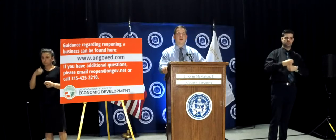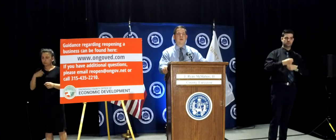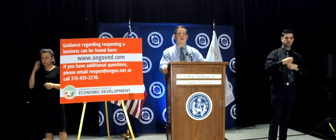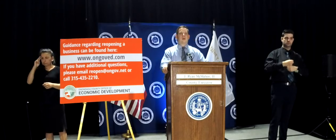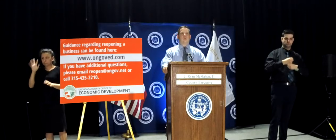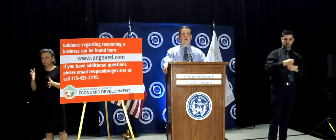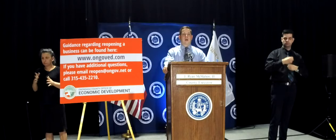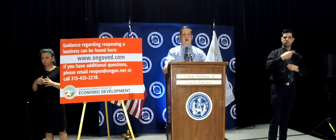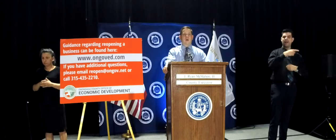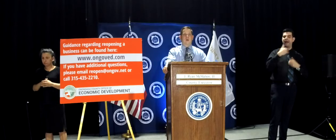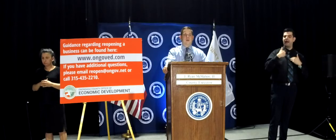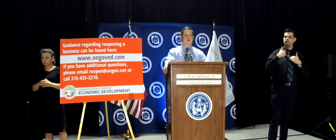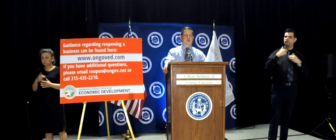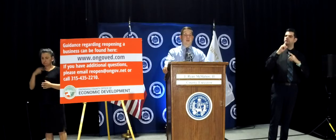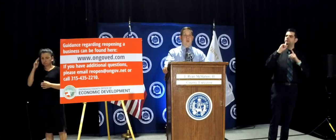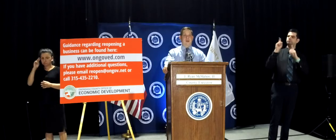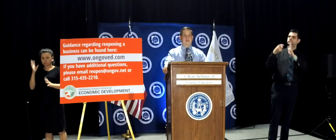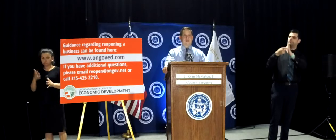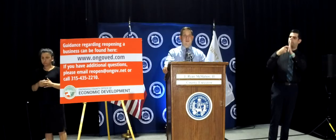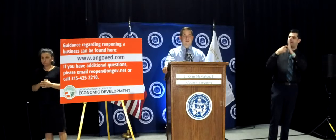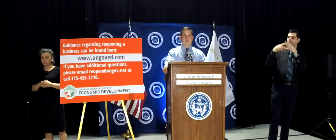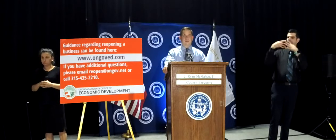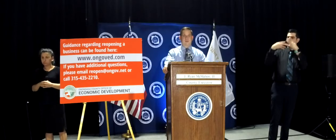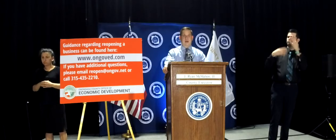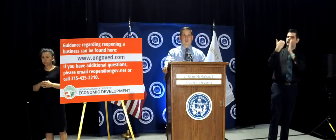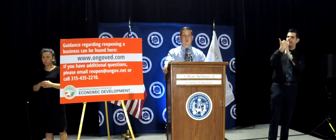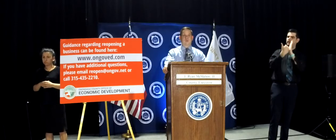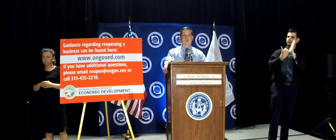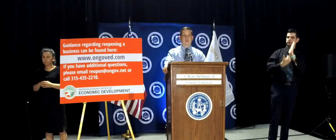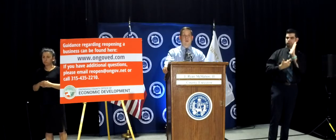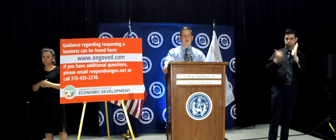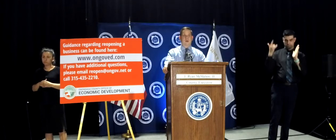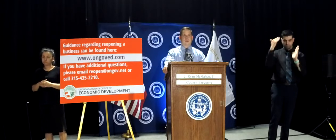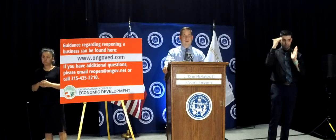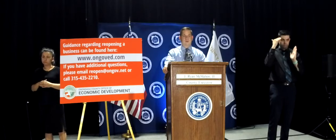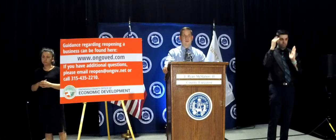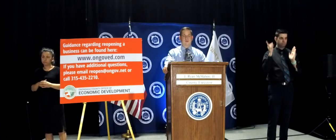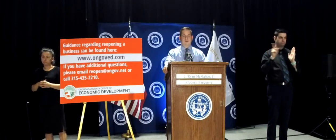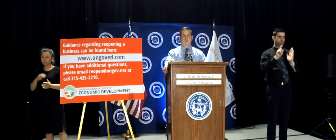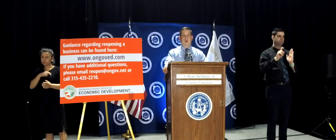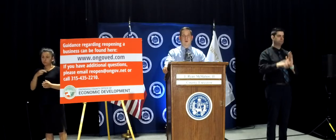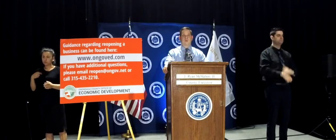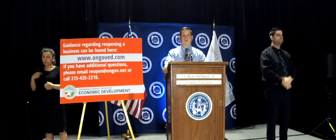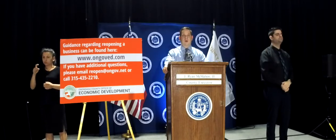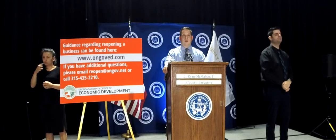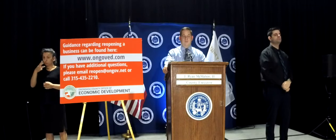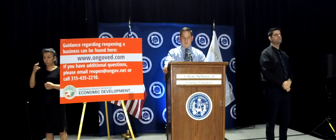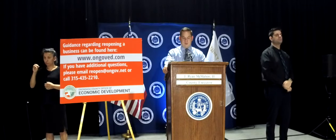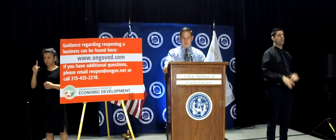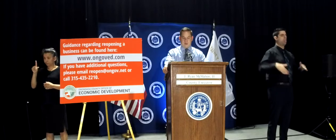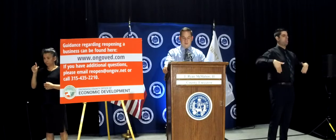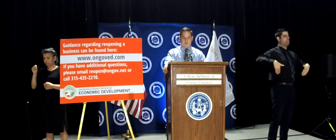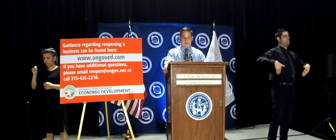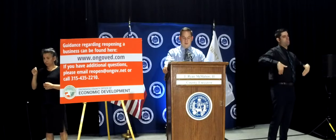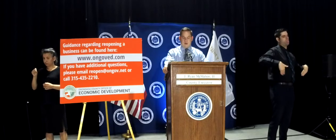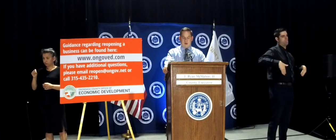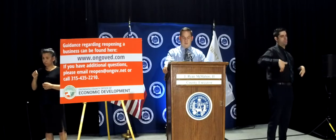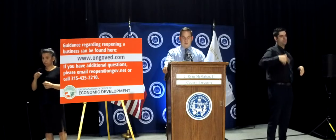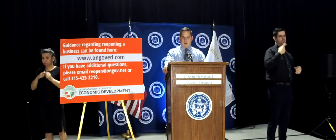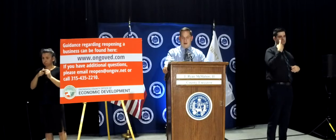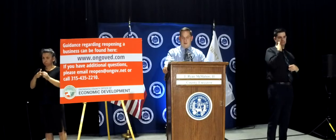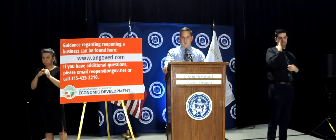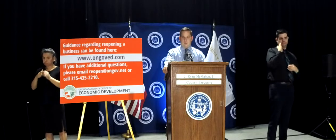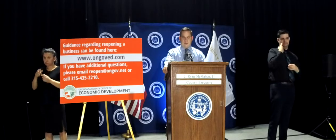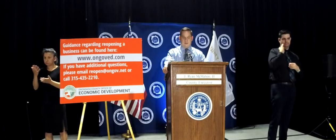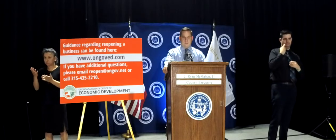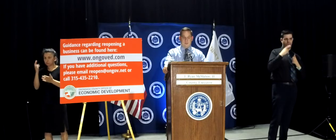one. I know in the screening process, it's something Dr. Gupta is aware of in the tracing. But